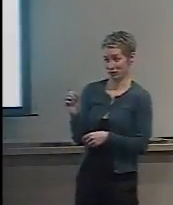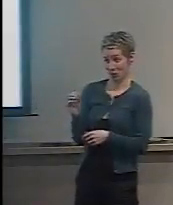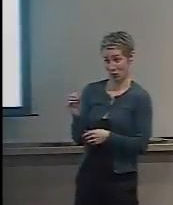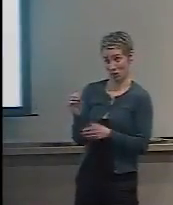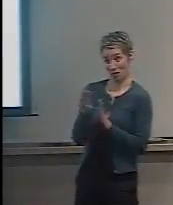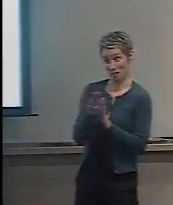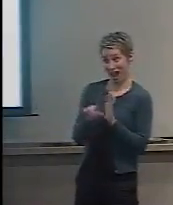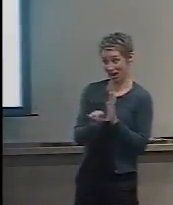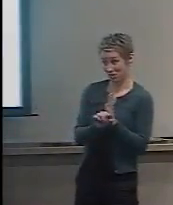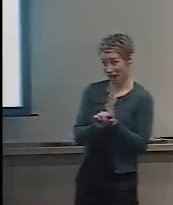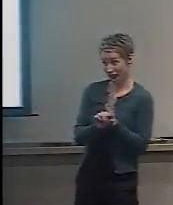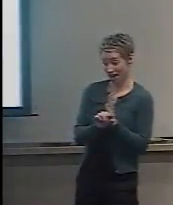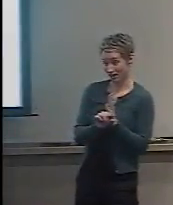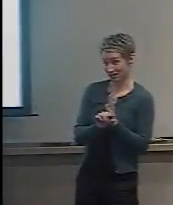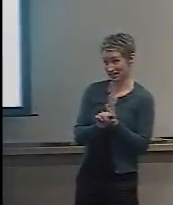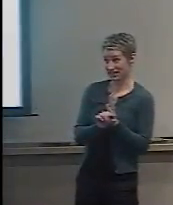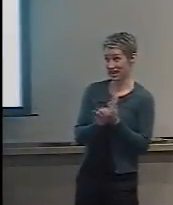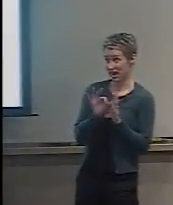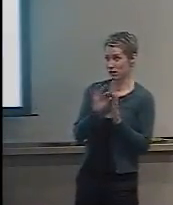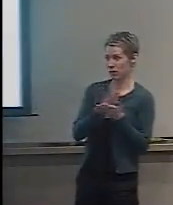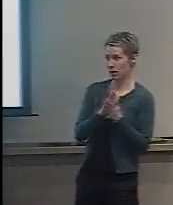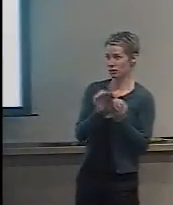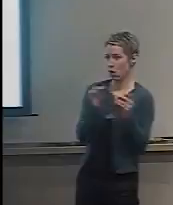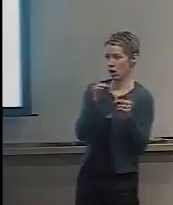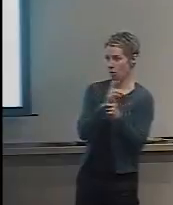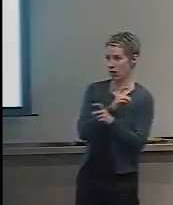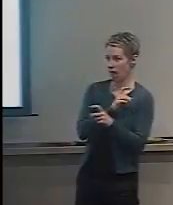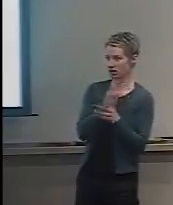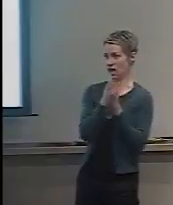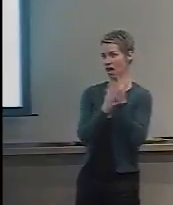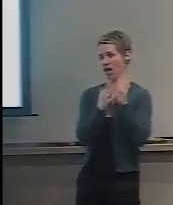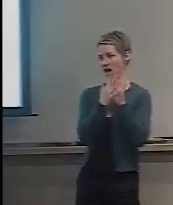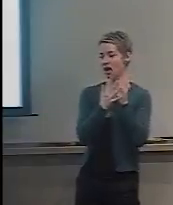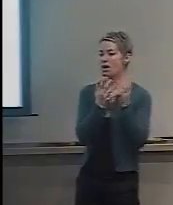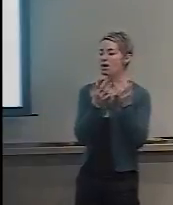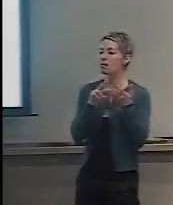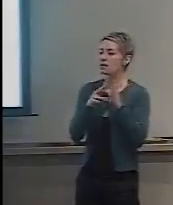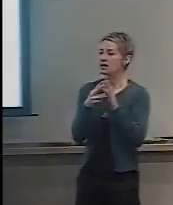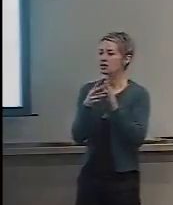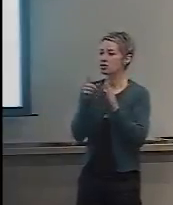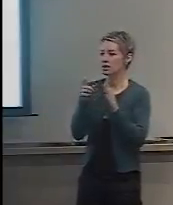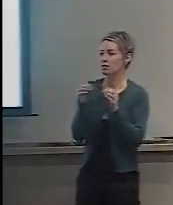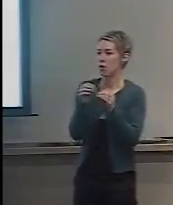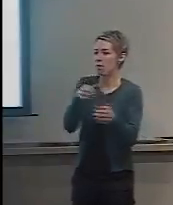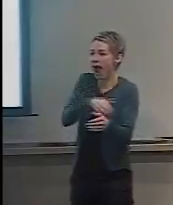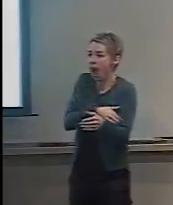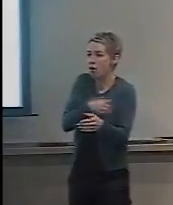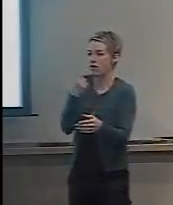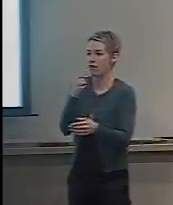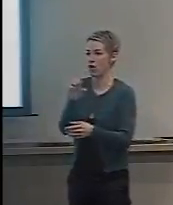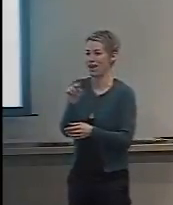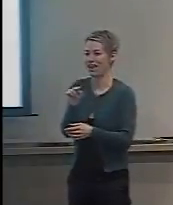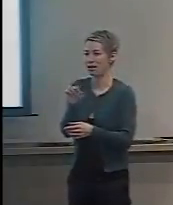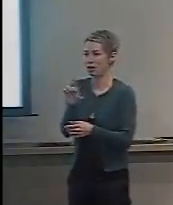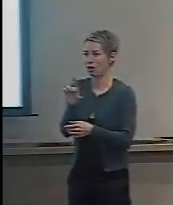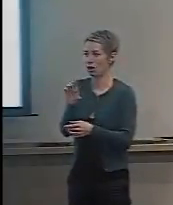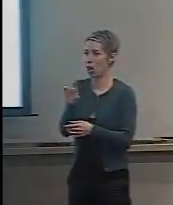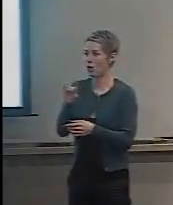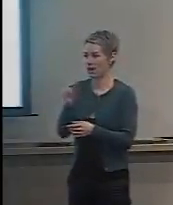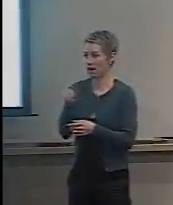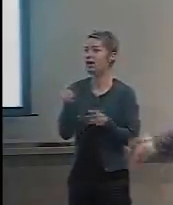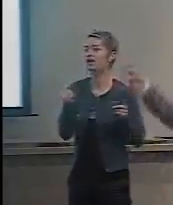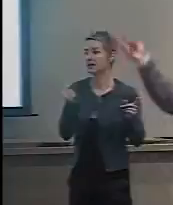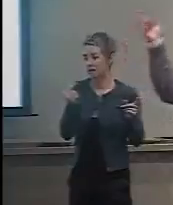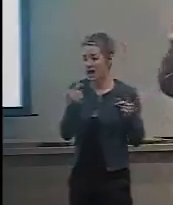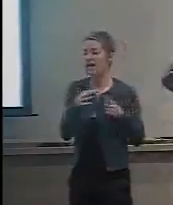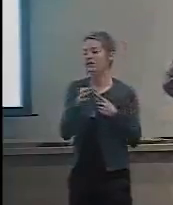background, when it becomes more complex, requires more power in encoding. So have you... Especially